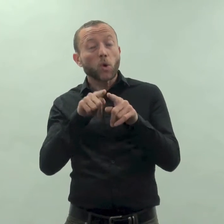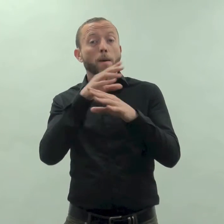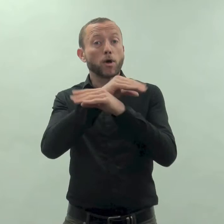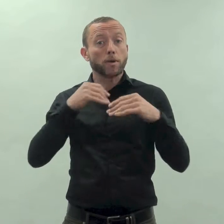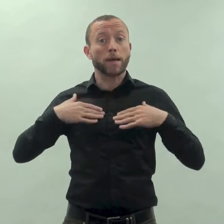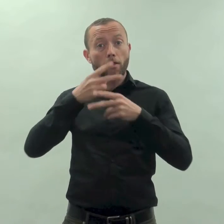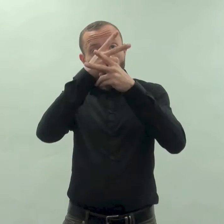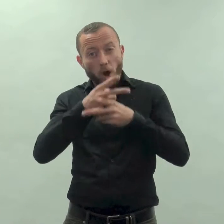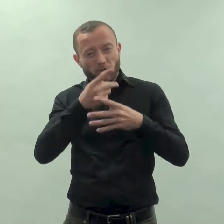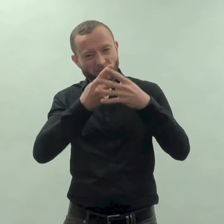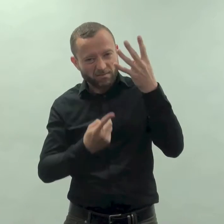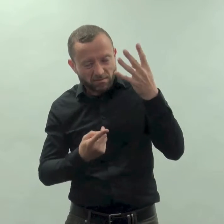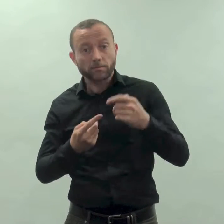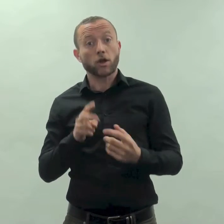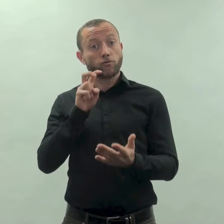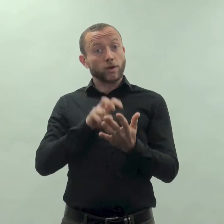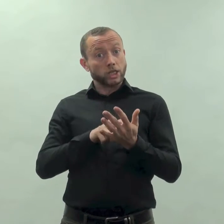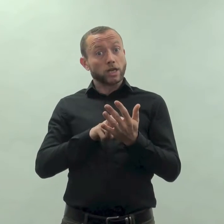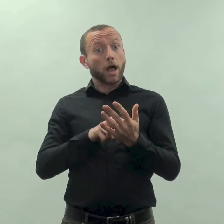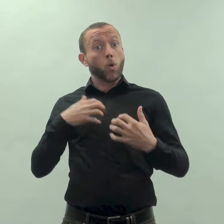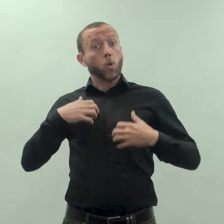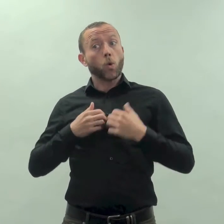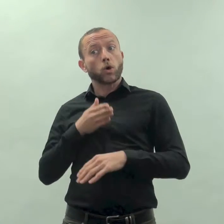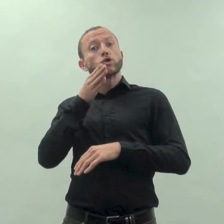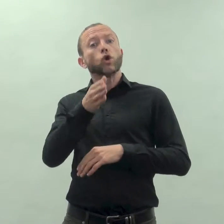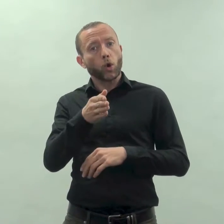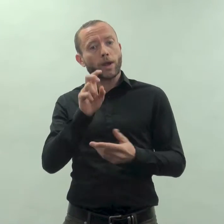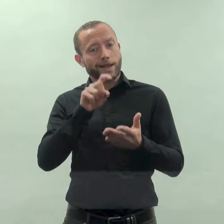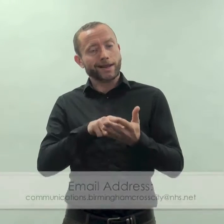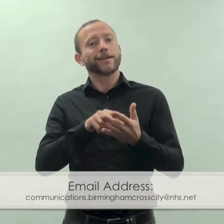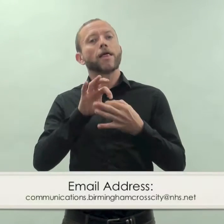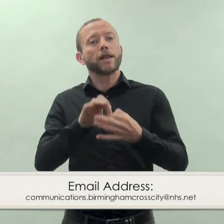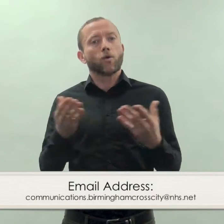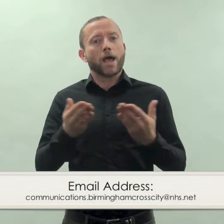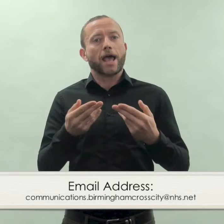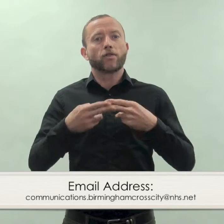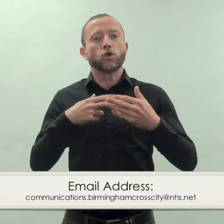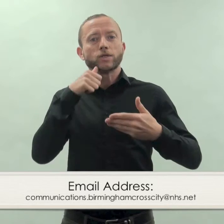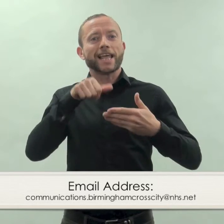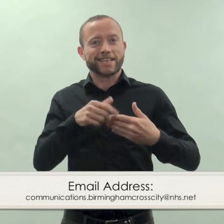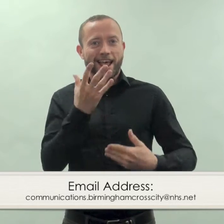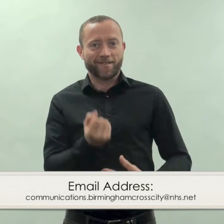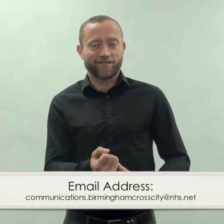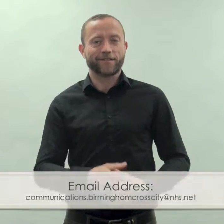Birmingham. You can register for our annual general meeting by clicking on the link in the